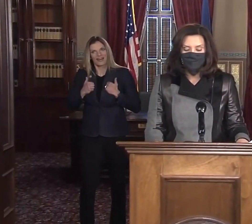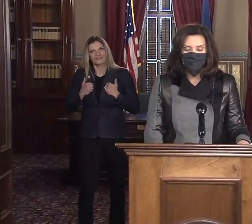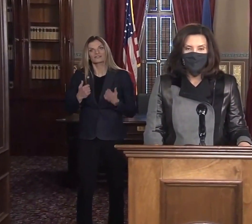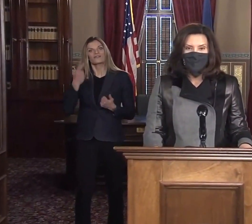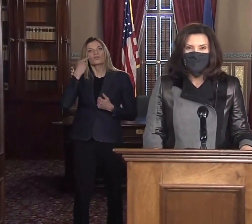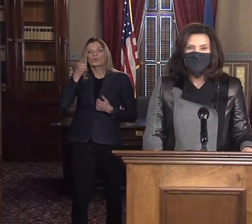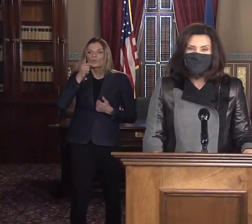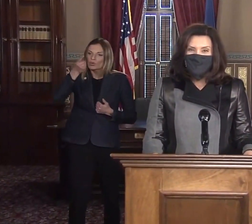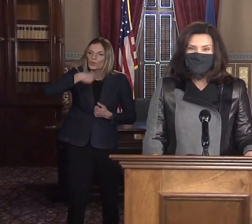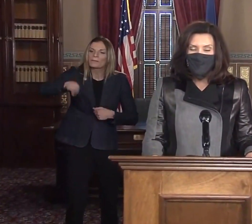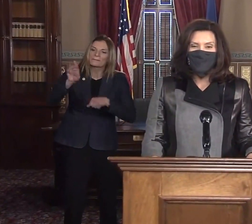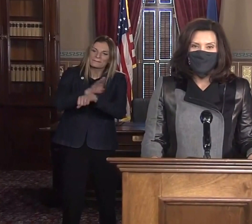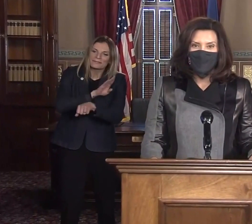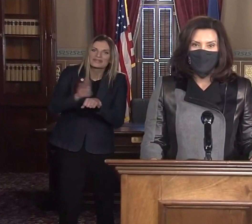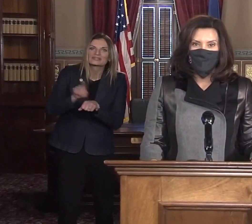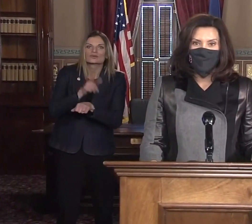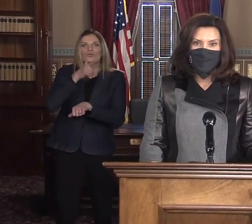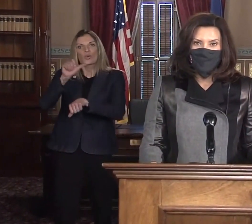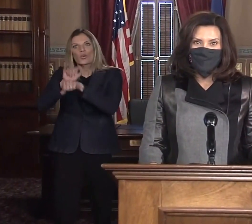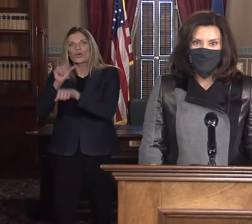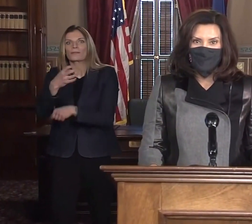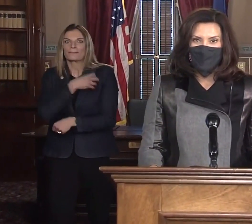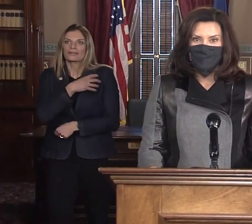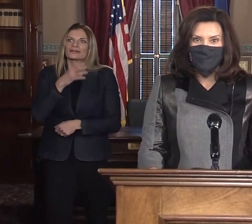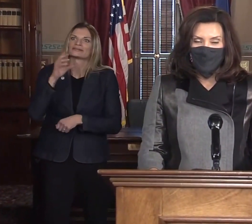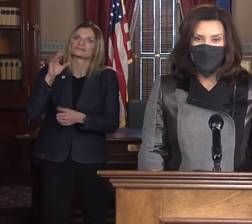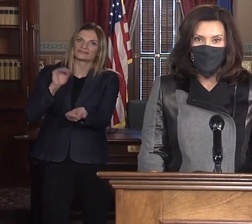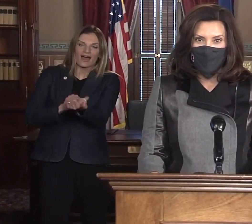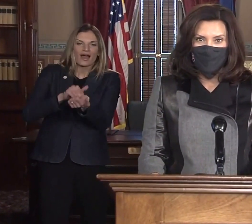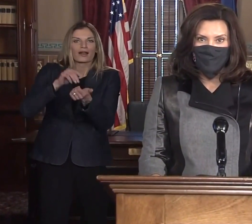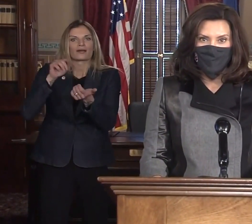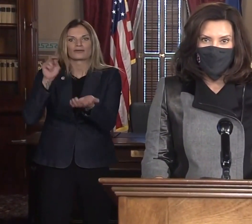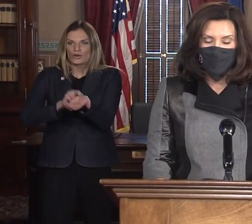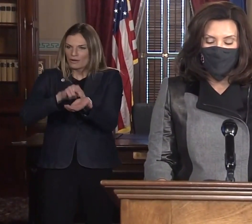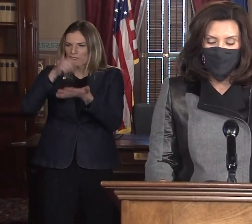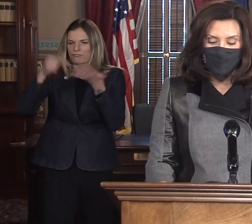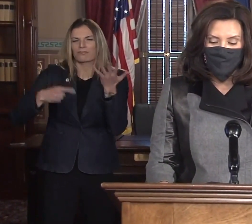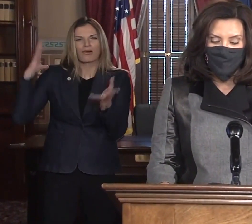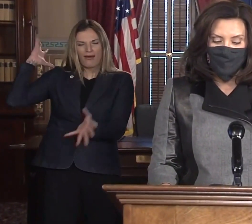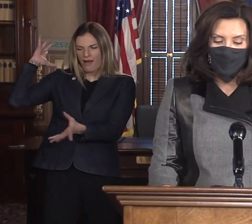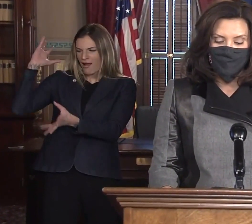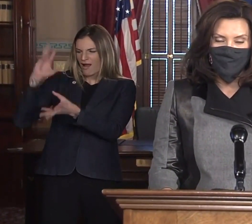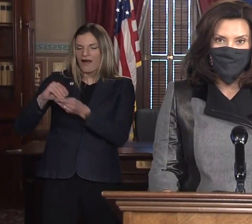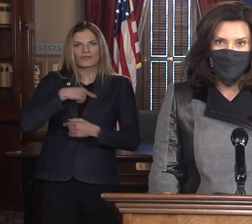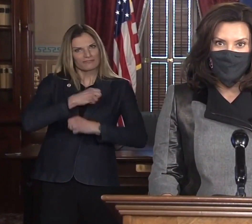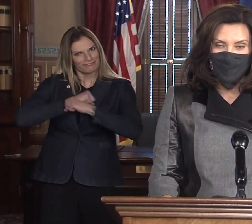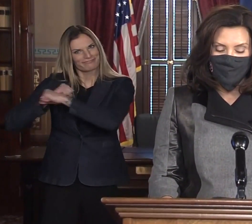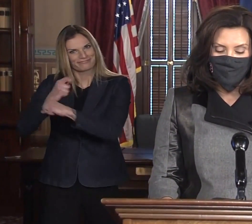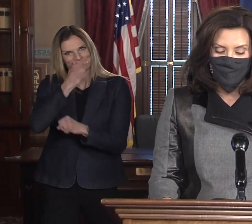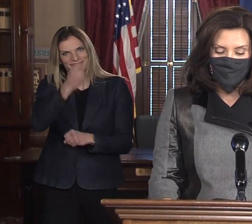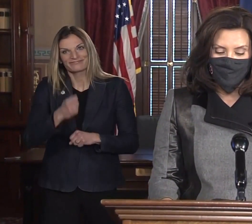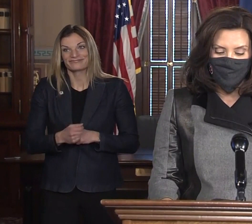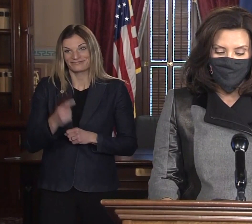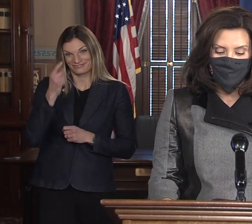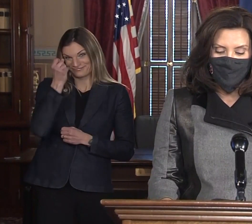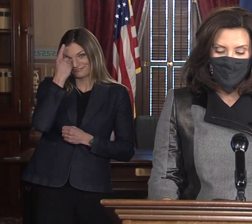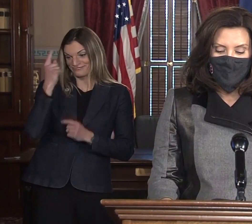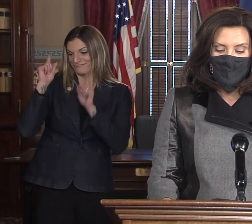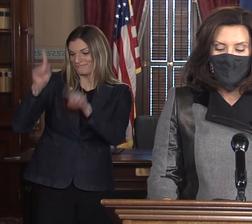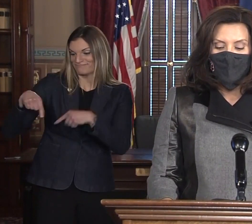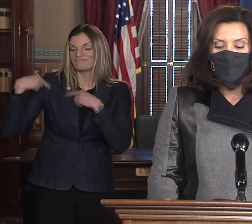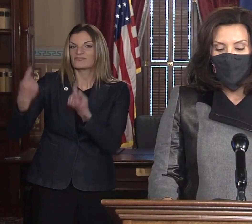businesses. Since that time, we have seen a steady rise of COVID-19 cases and